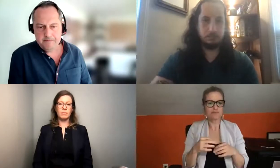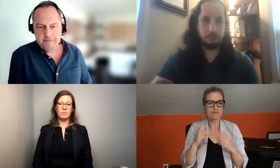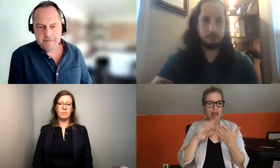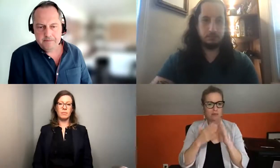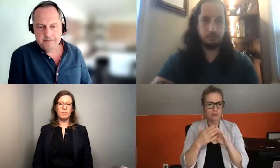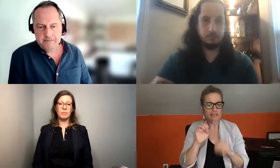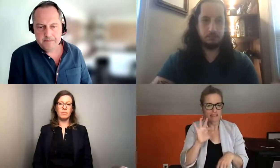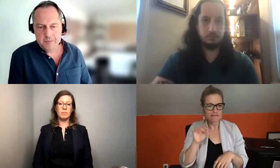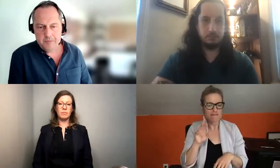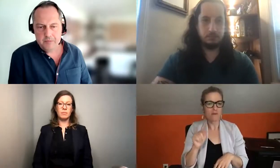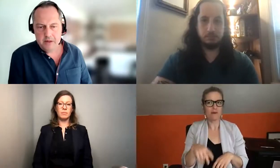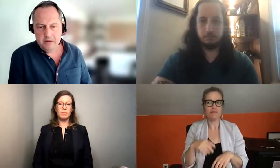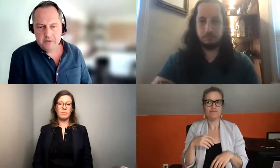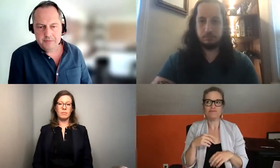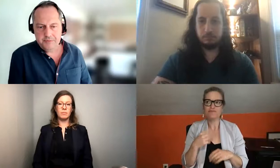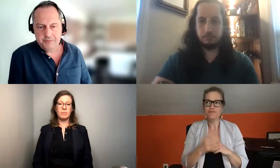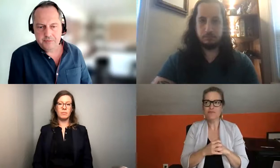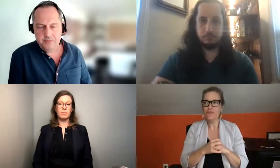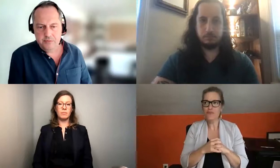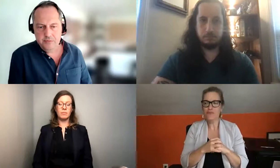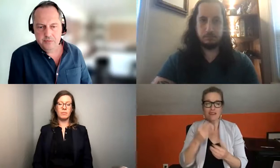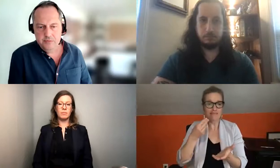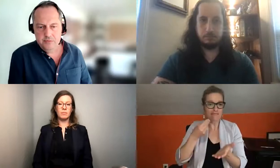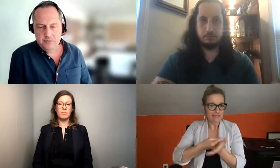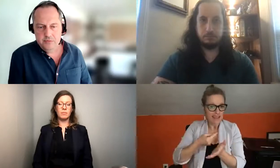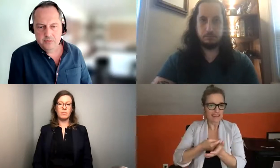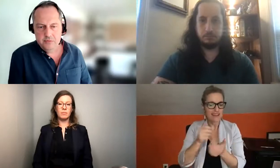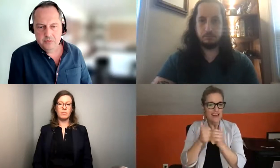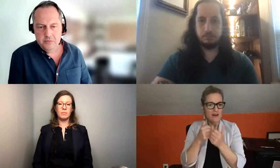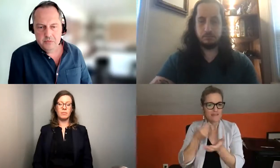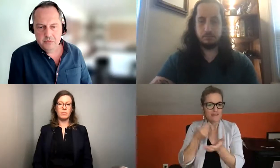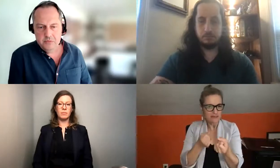It's a huge effort, collaborative and community effort.